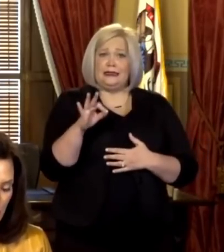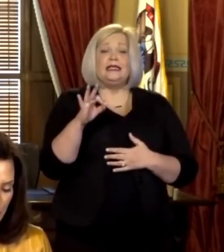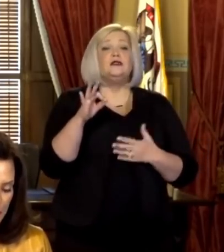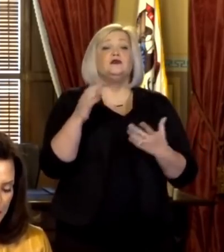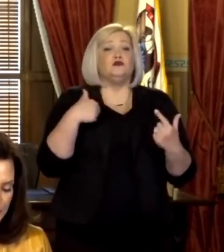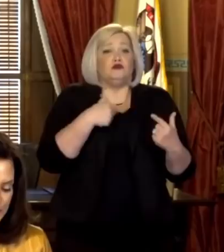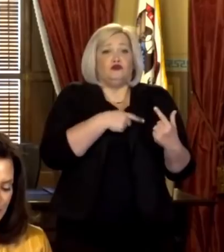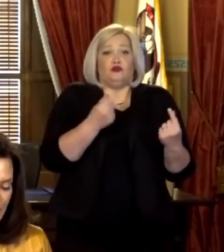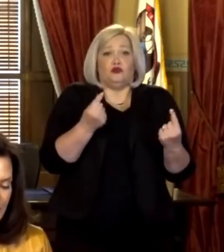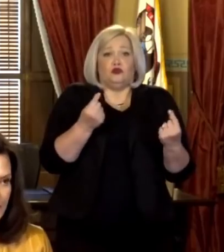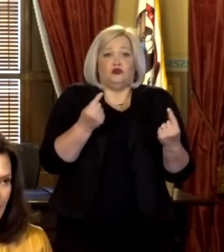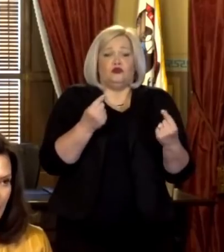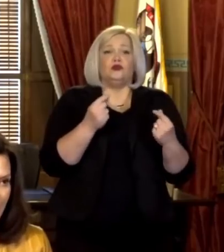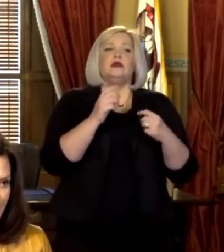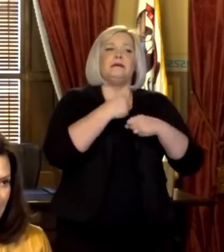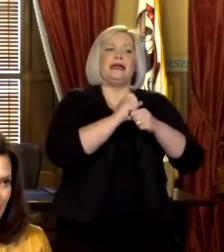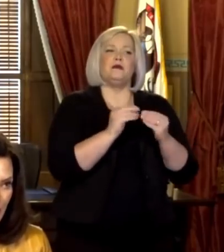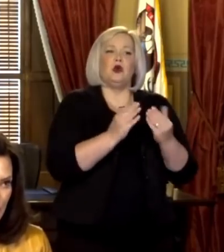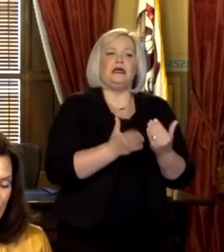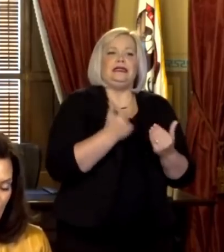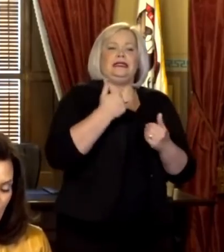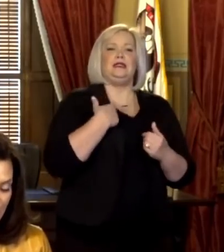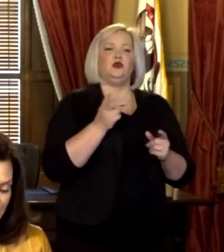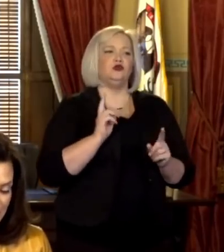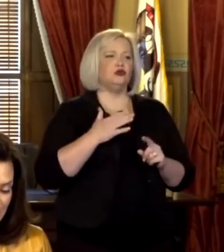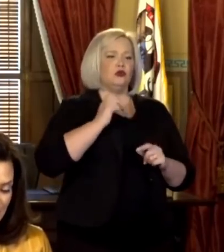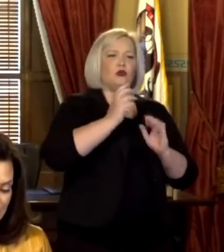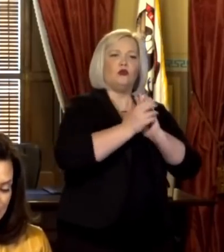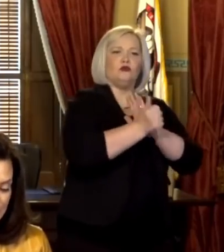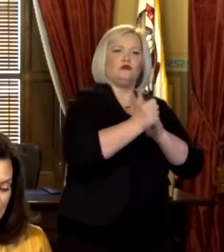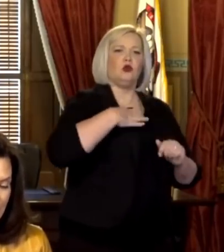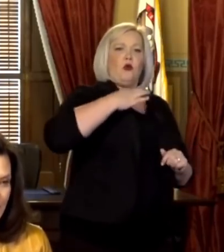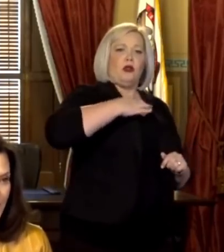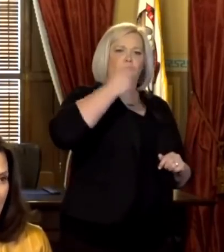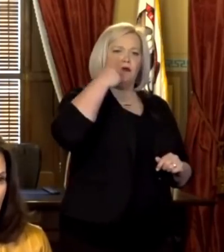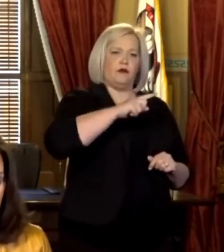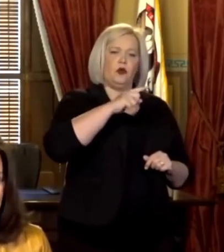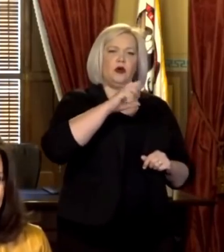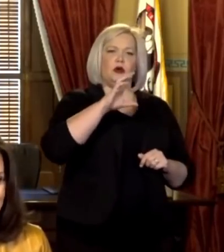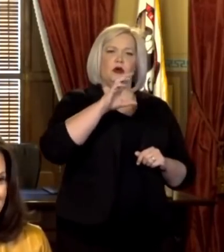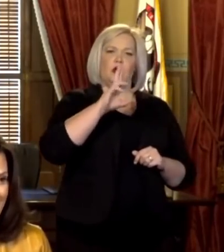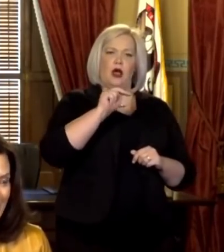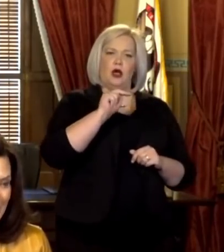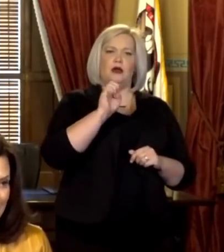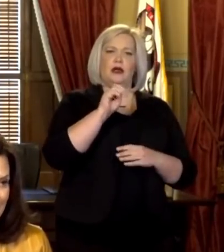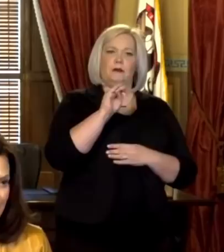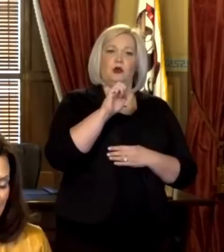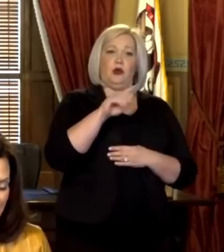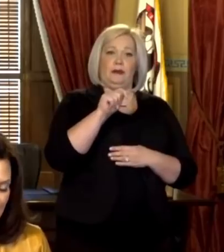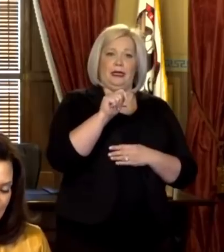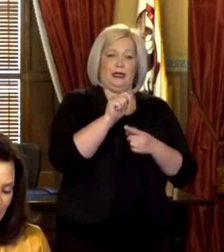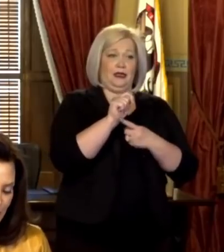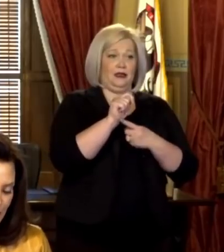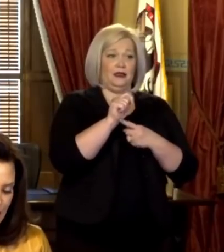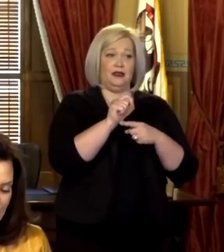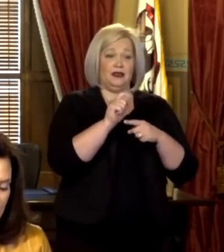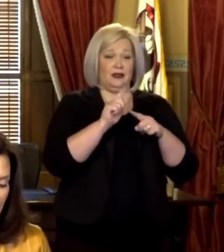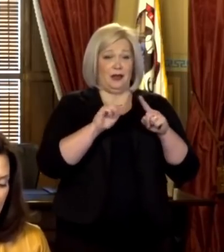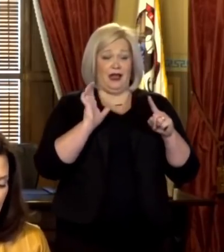for unemployment. Now, the high volume that we have seen outpaces any, even in